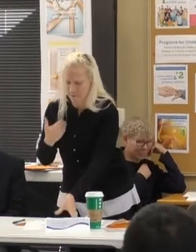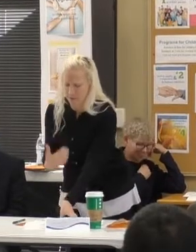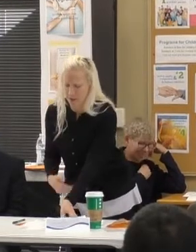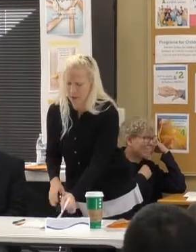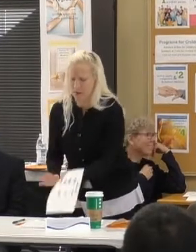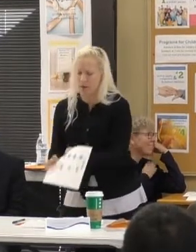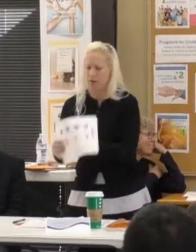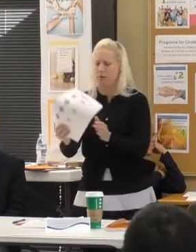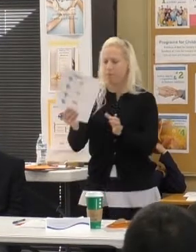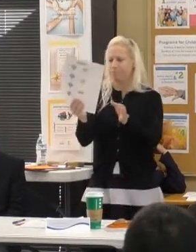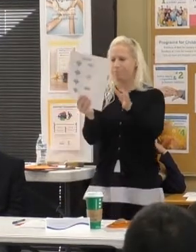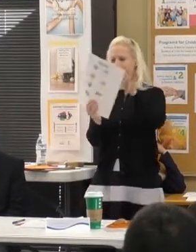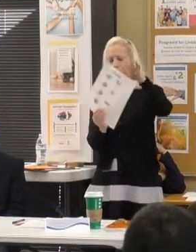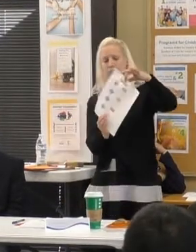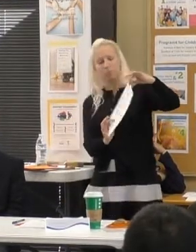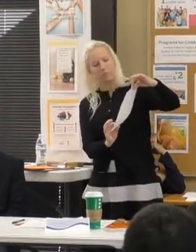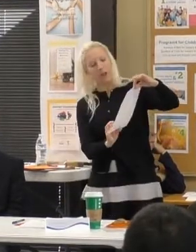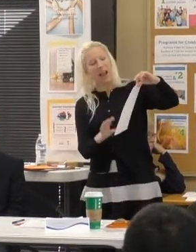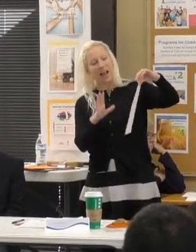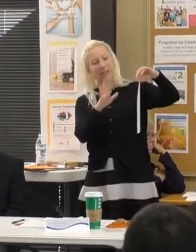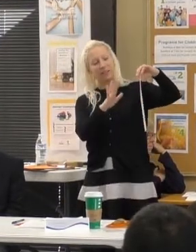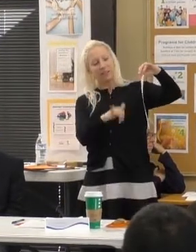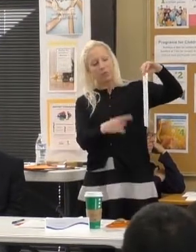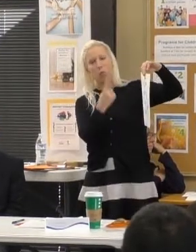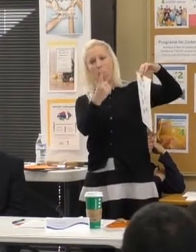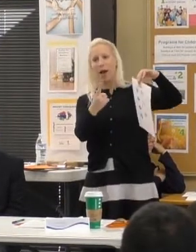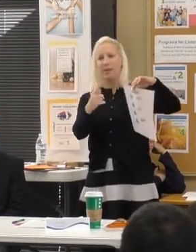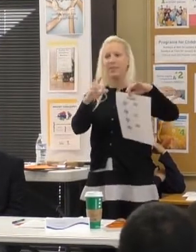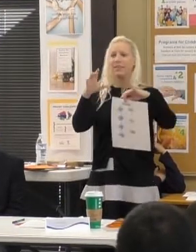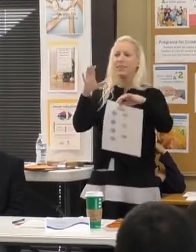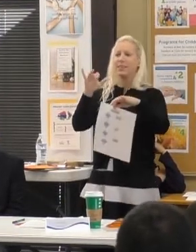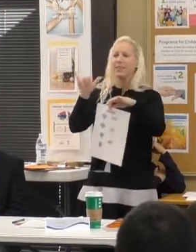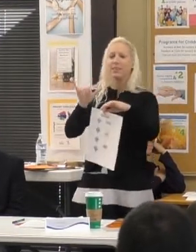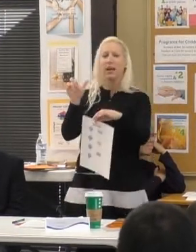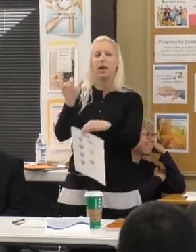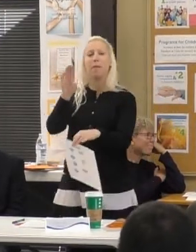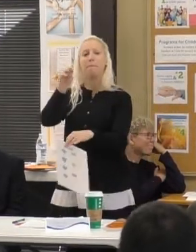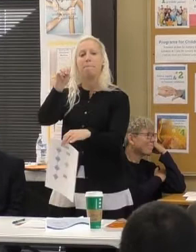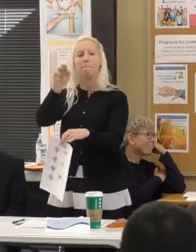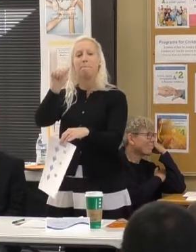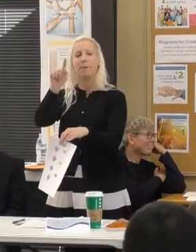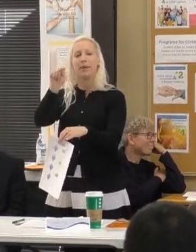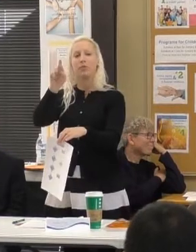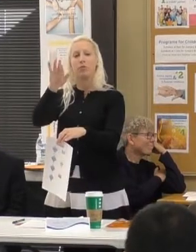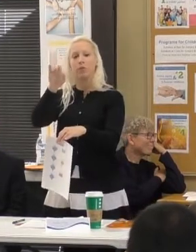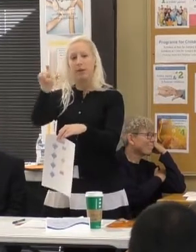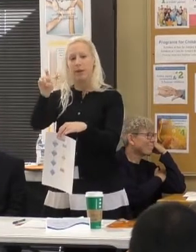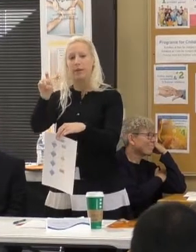I have several handouts that I've put into your toolkit. This is one of them.